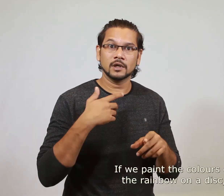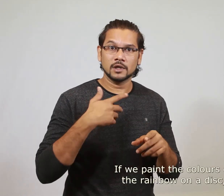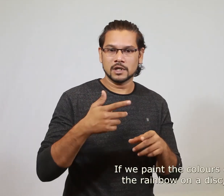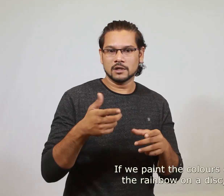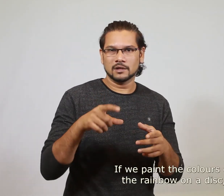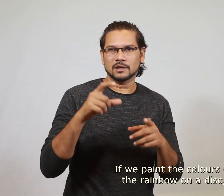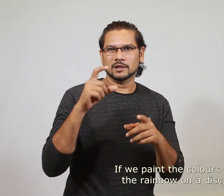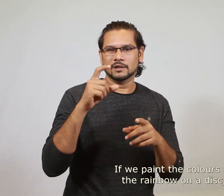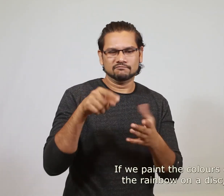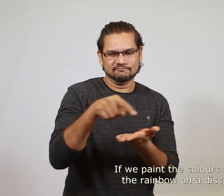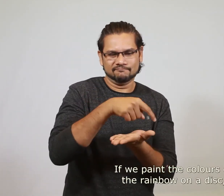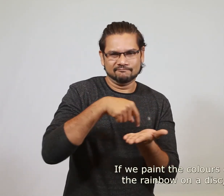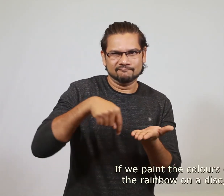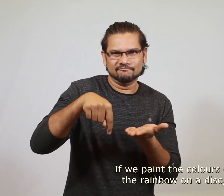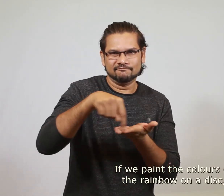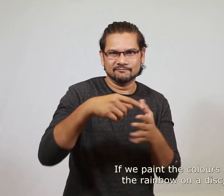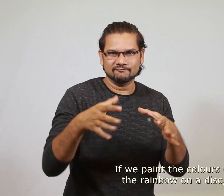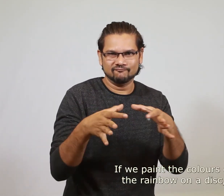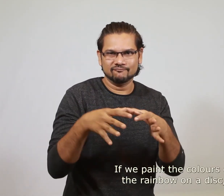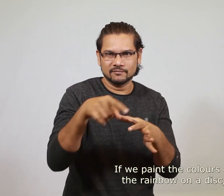If we paint the colors of the rainbow on a disc,